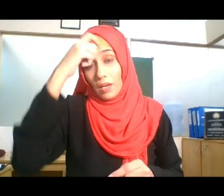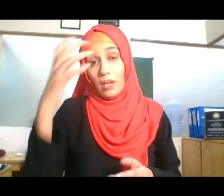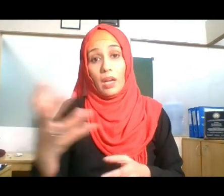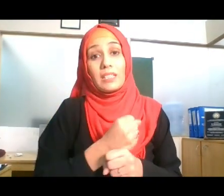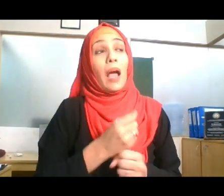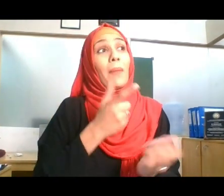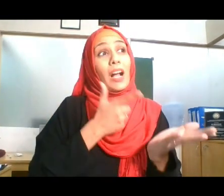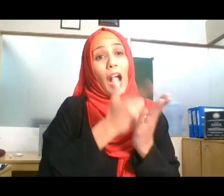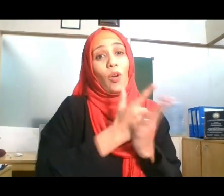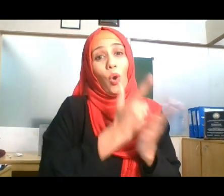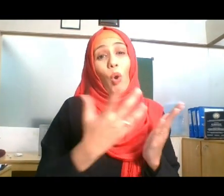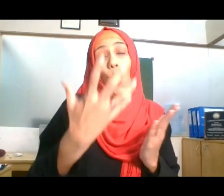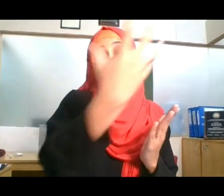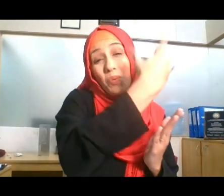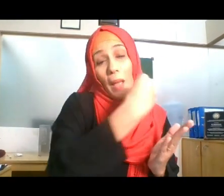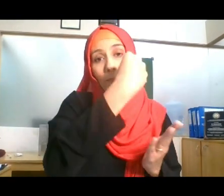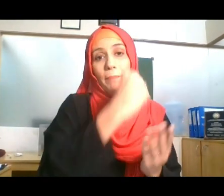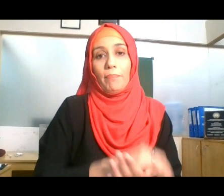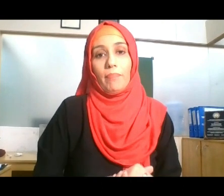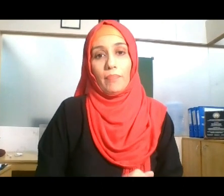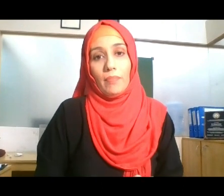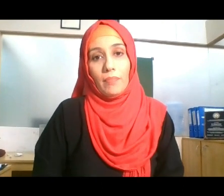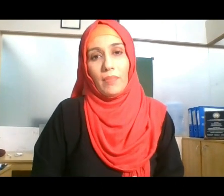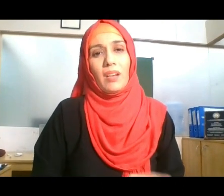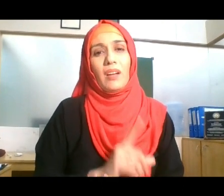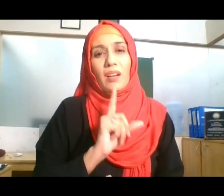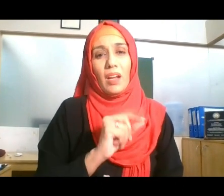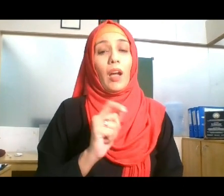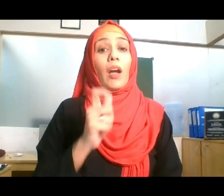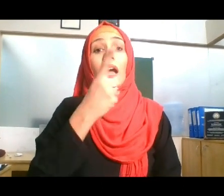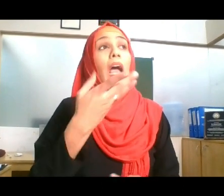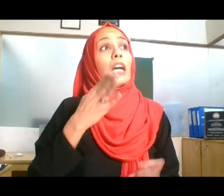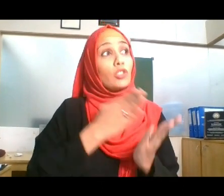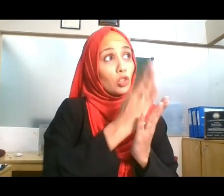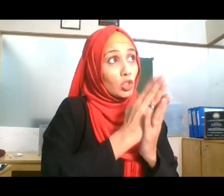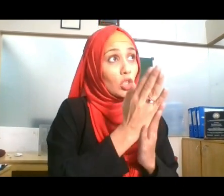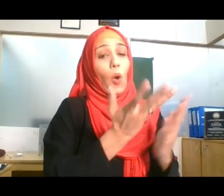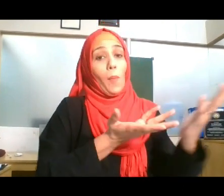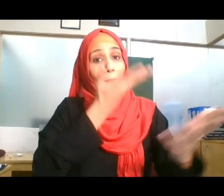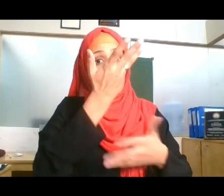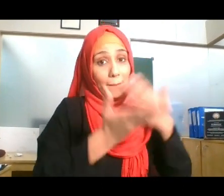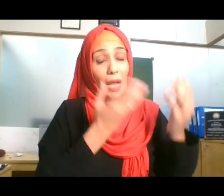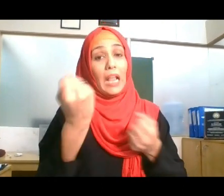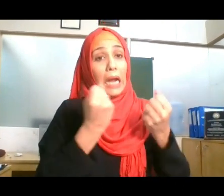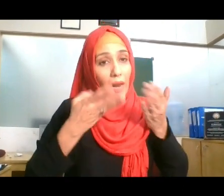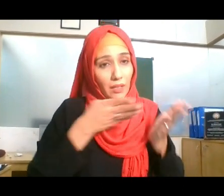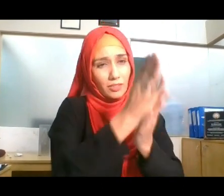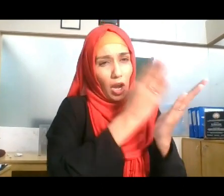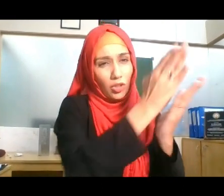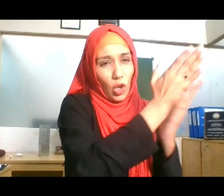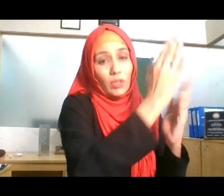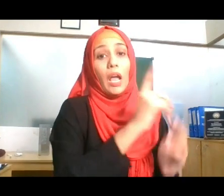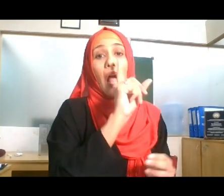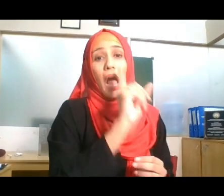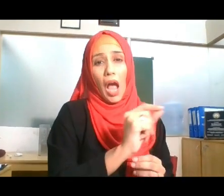areas by, piggybacking of mobile technology and utilizing these centers, expansive